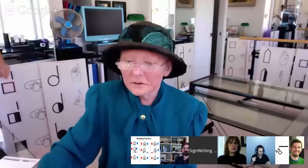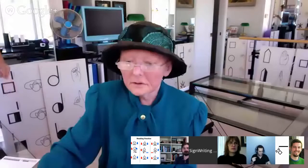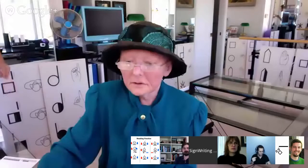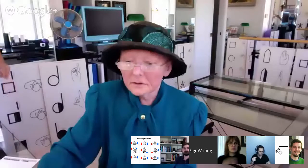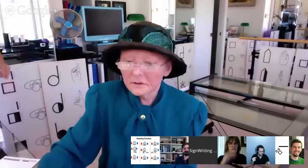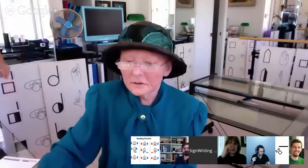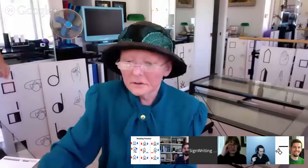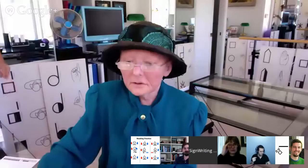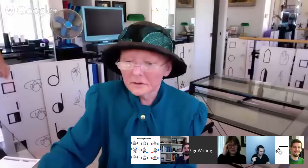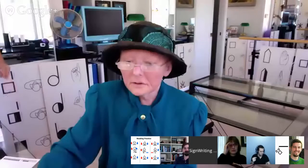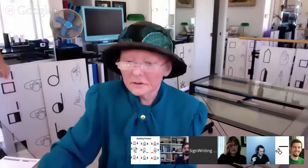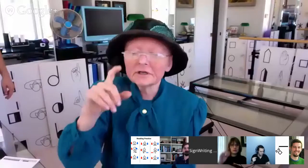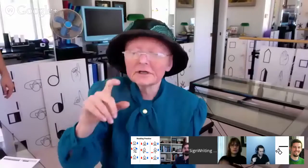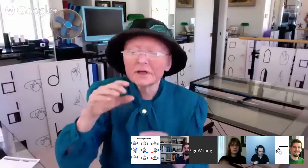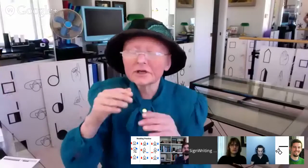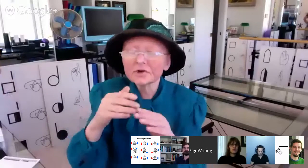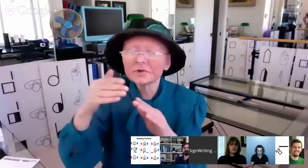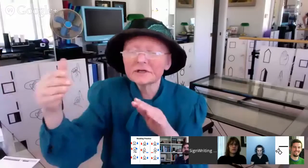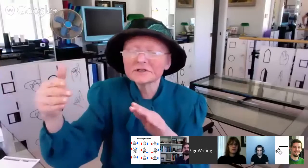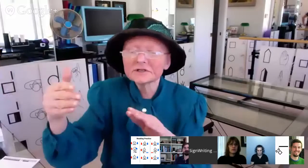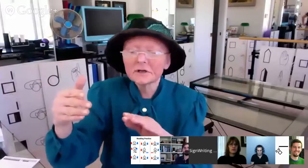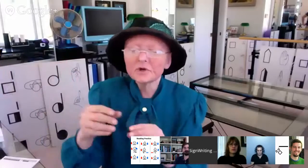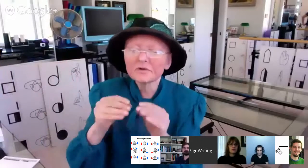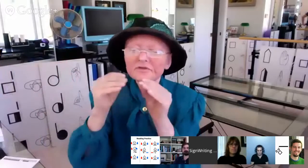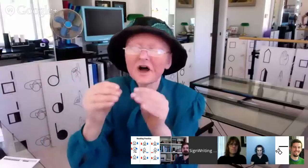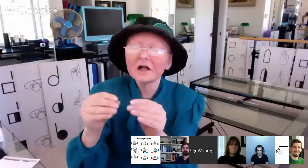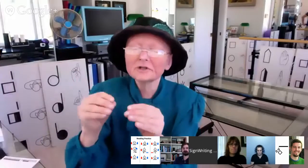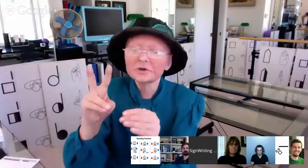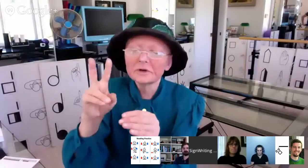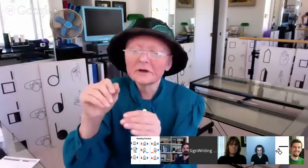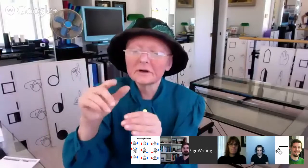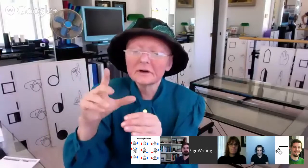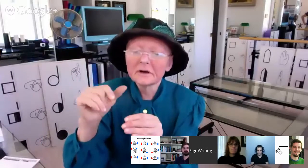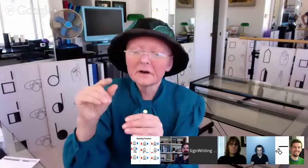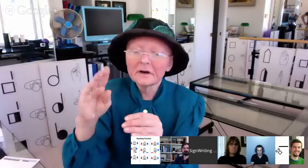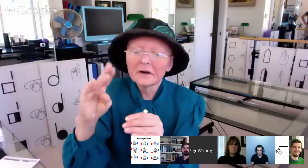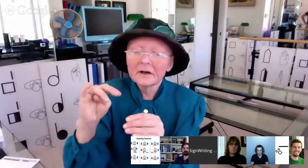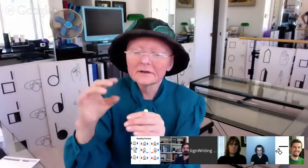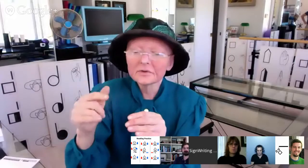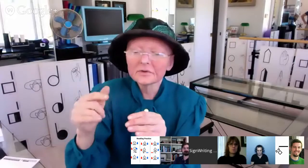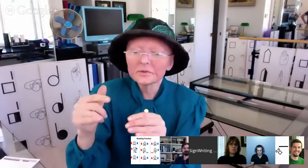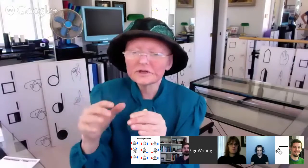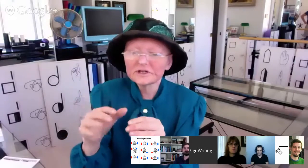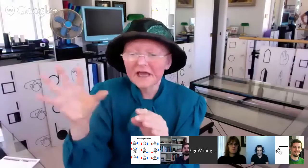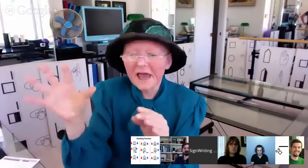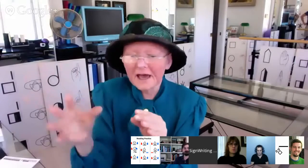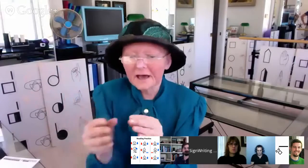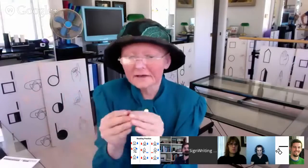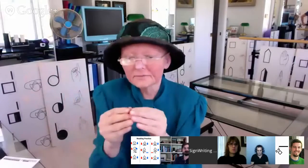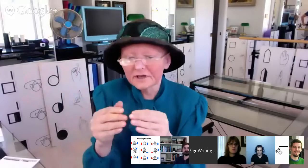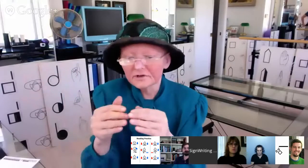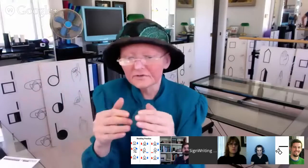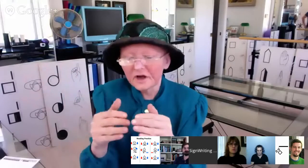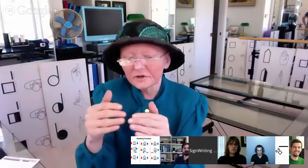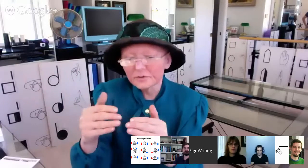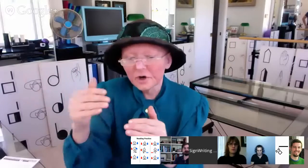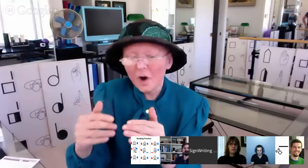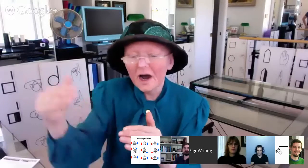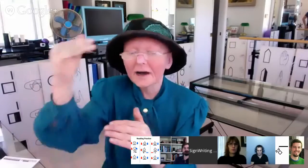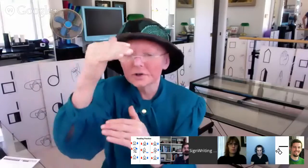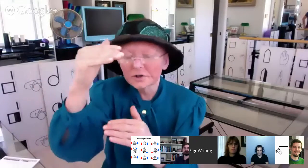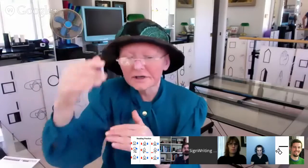increase his volume. Okay. Diego, you need to increase your volume. In other words, need to add, make your